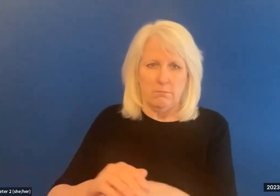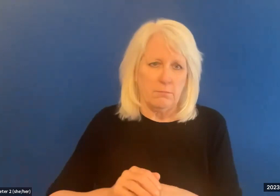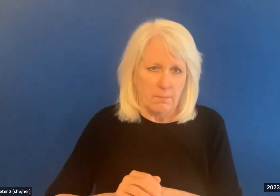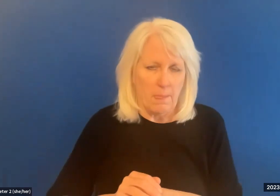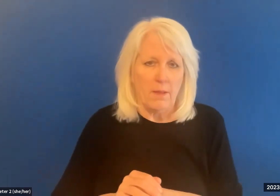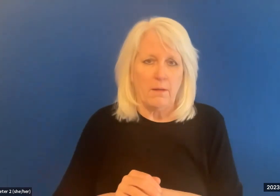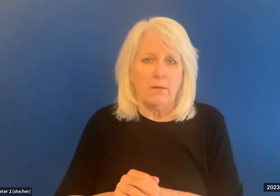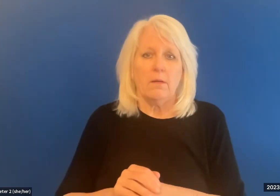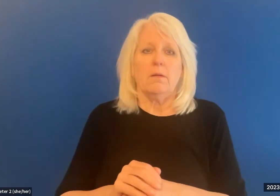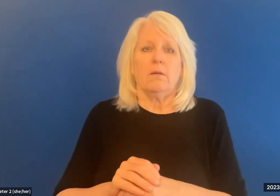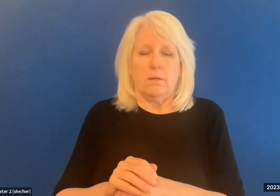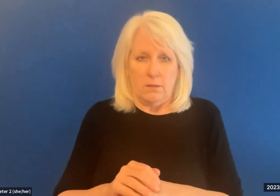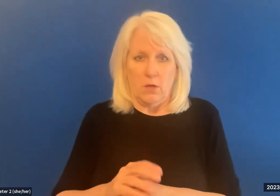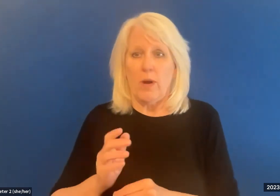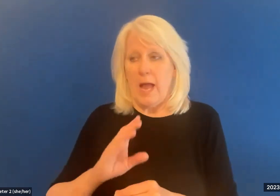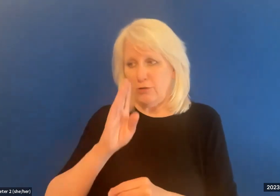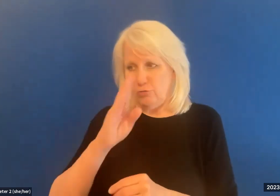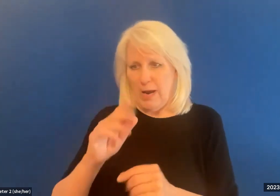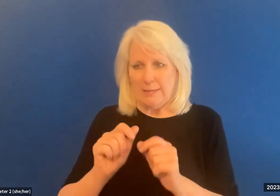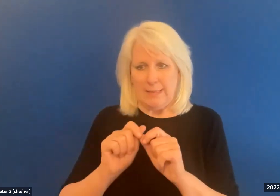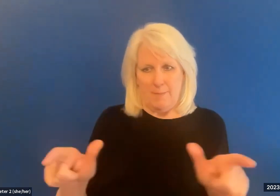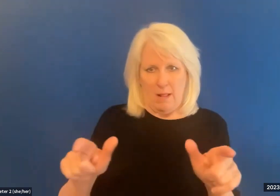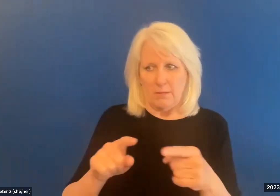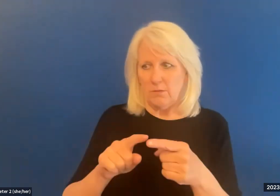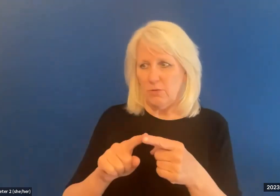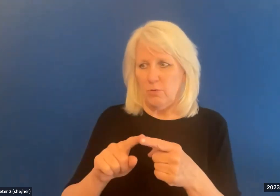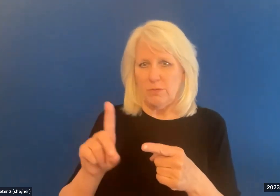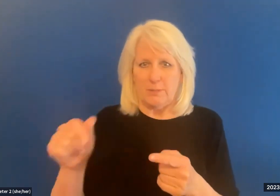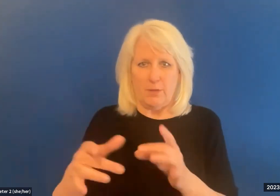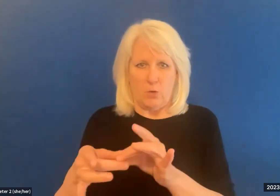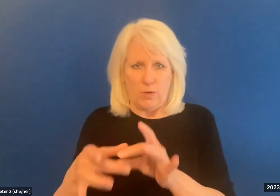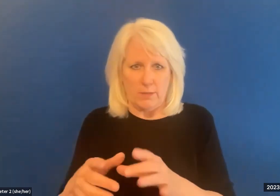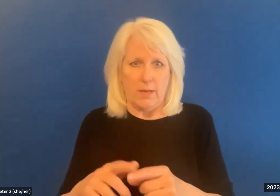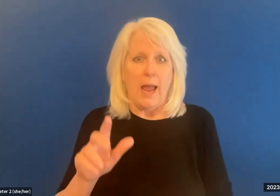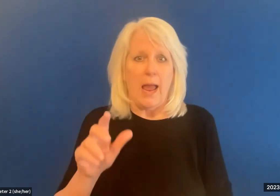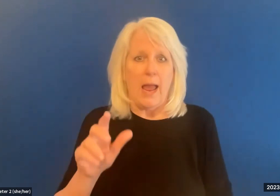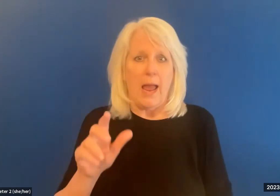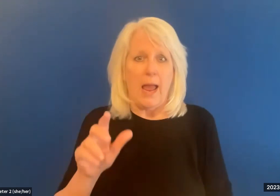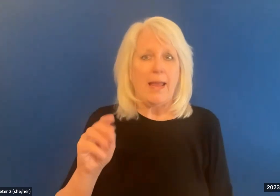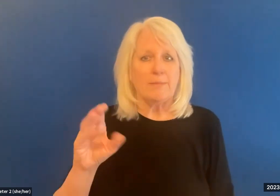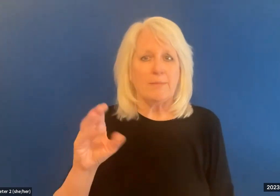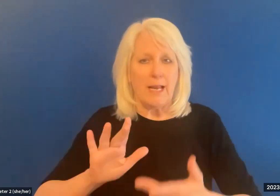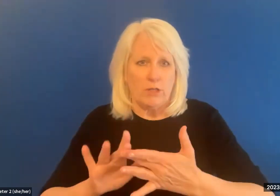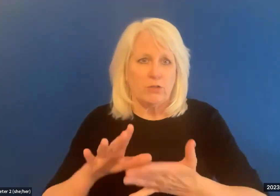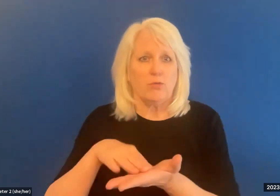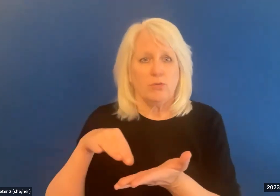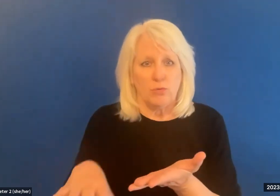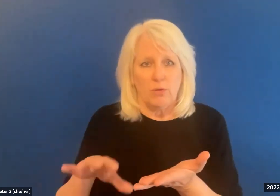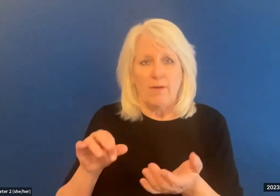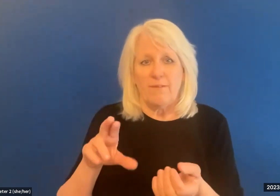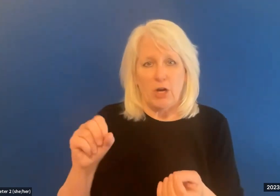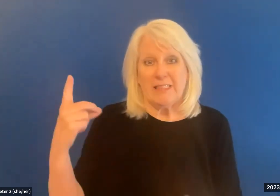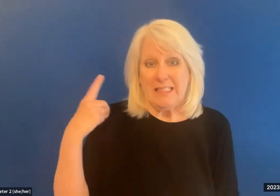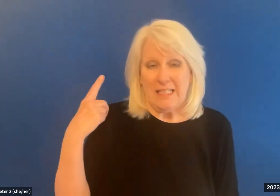Participation was maximized through direct emails to disability administrators, AAMC outreach to student affairs deans at eligible schools